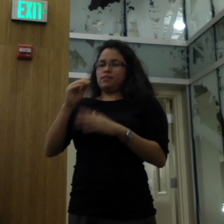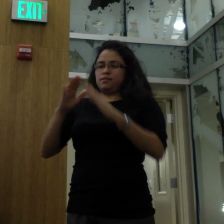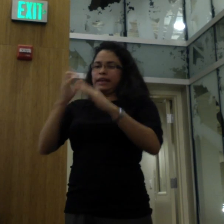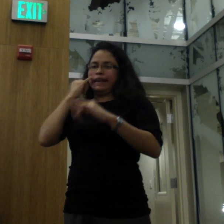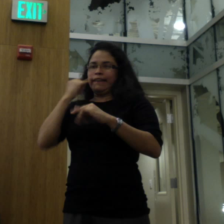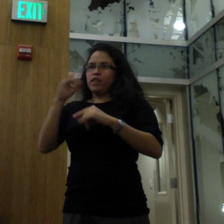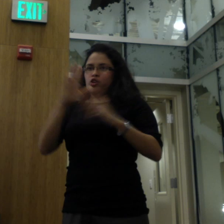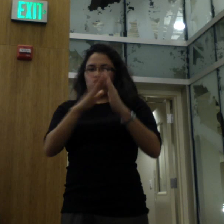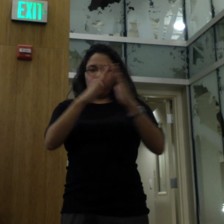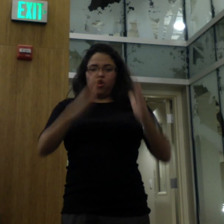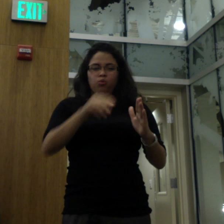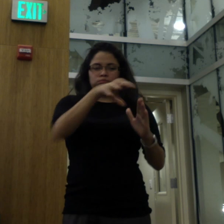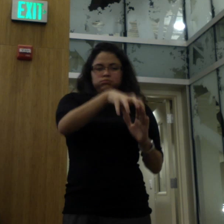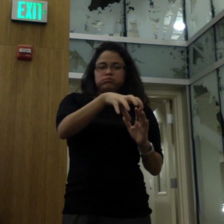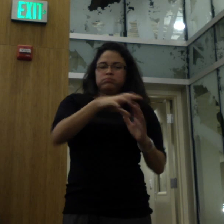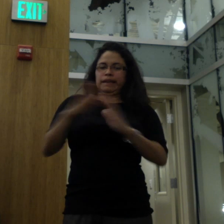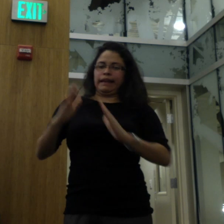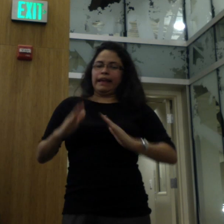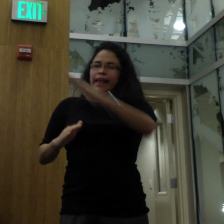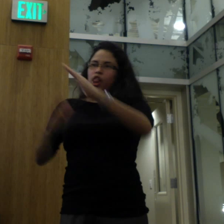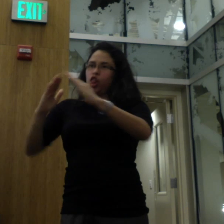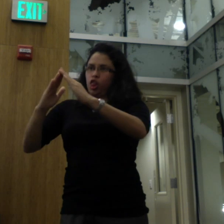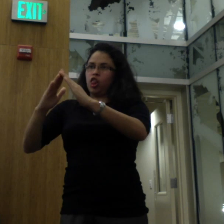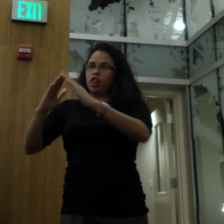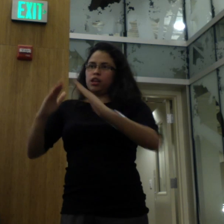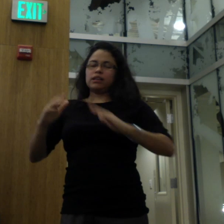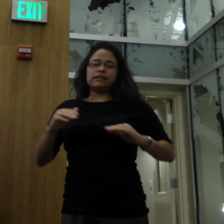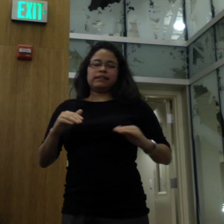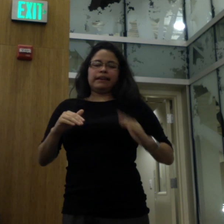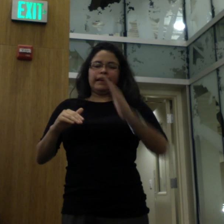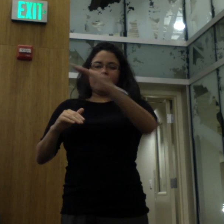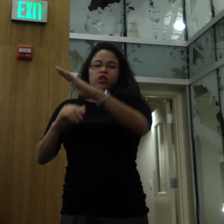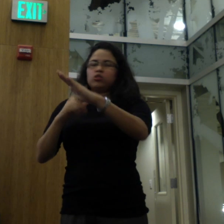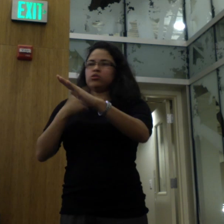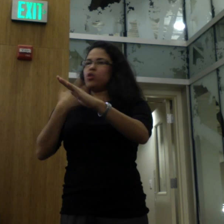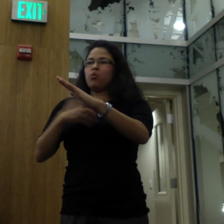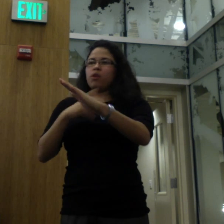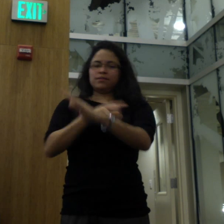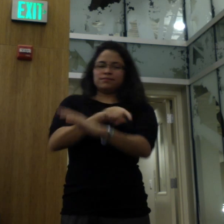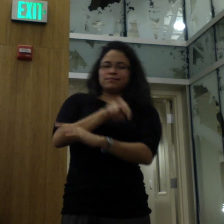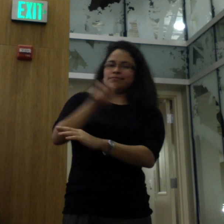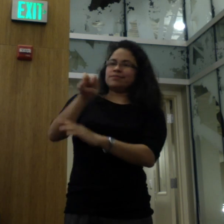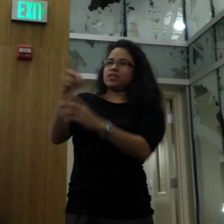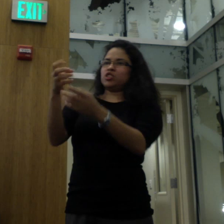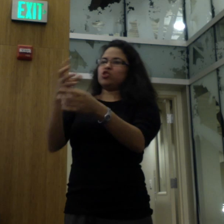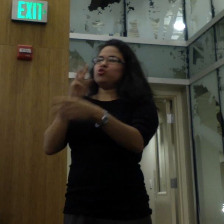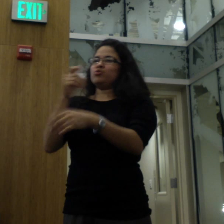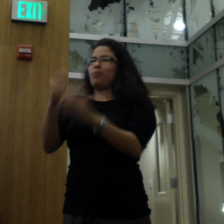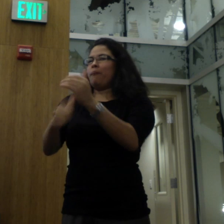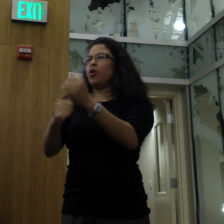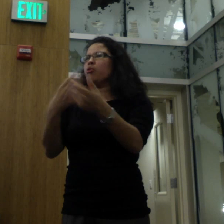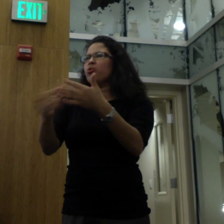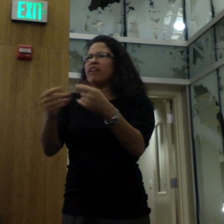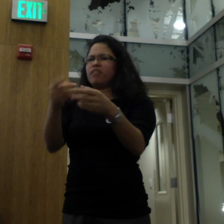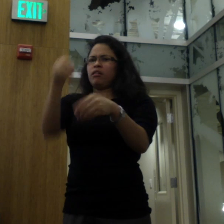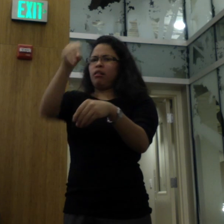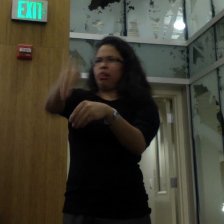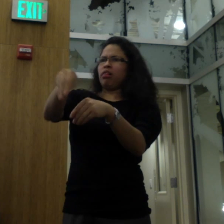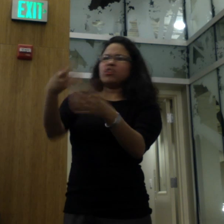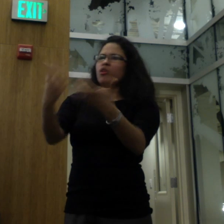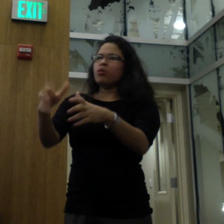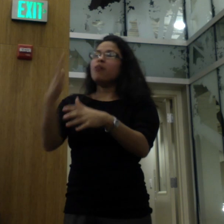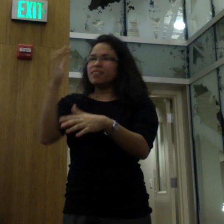downhill. Probably not. Because that means when it rains, all of that, think like the raindrop, is going to come to